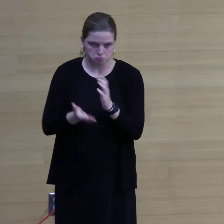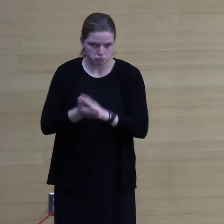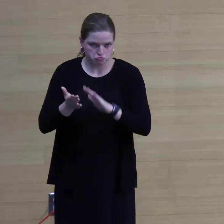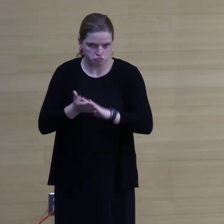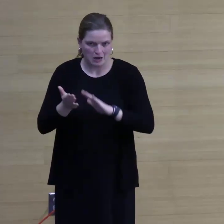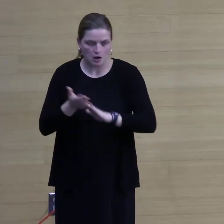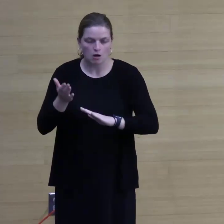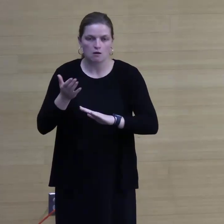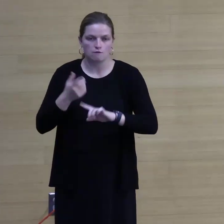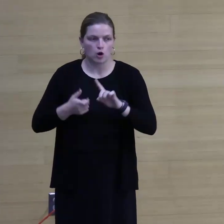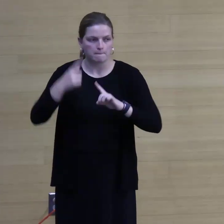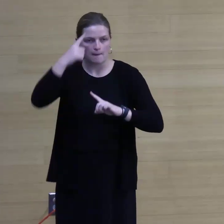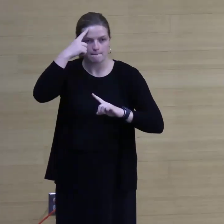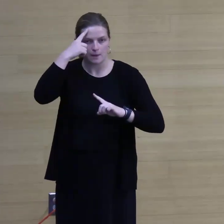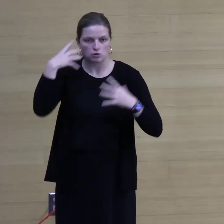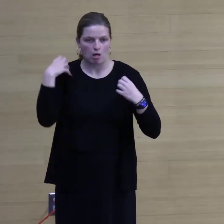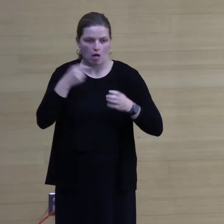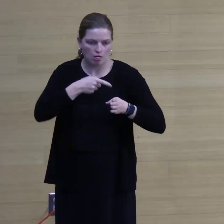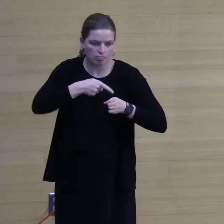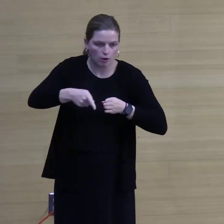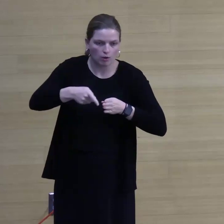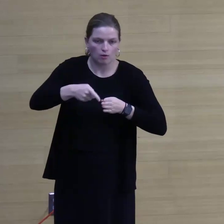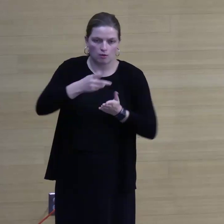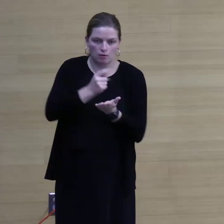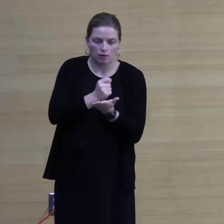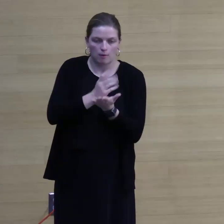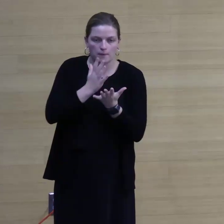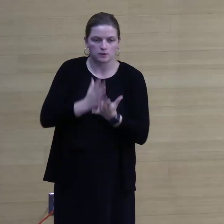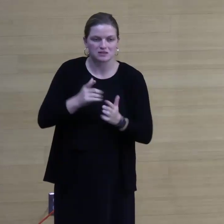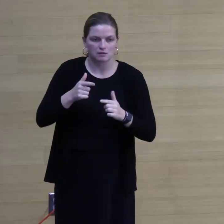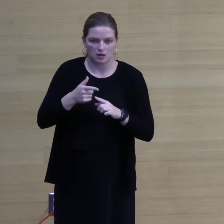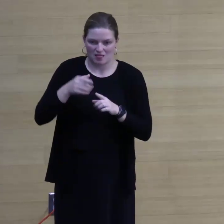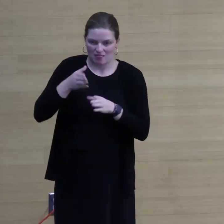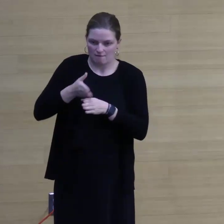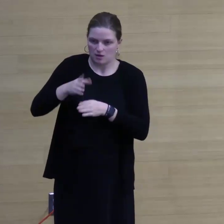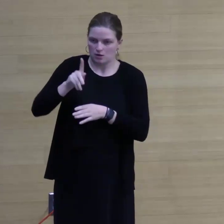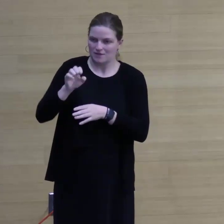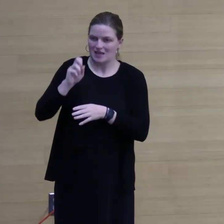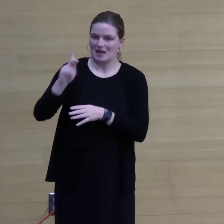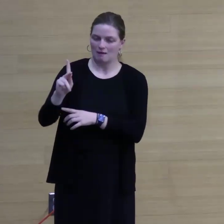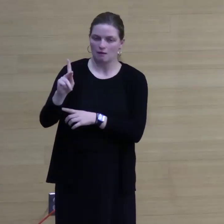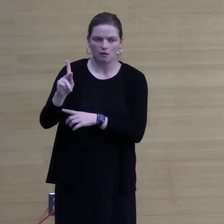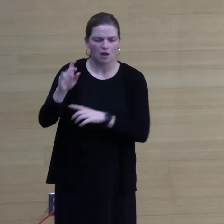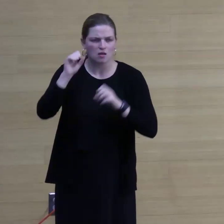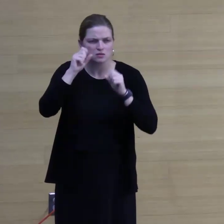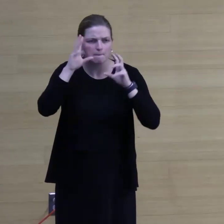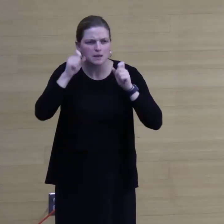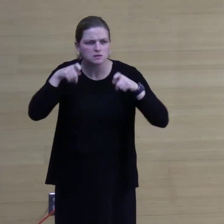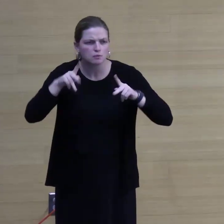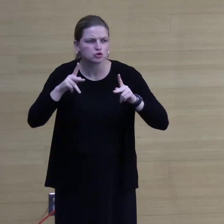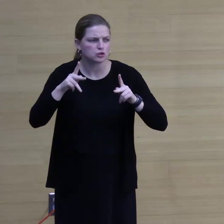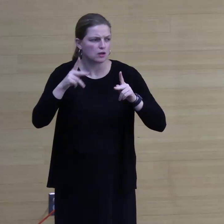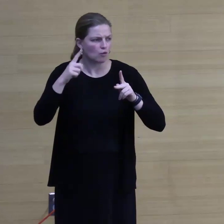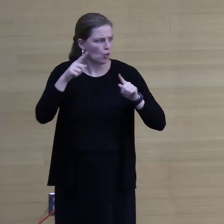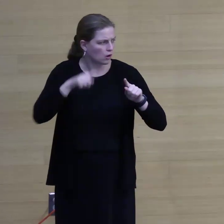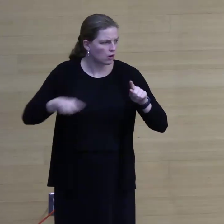by mental health therapists in the kink field. And it was such an incredible opportunity for